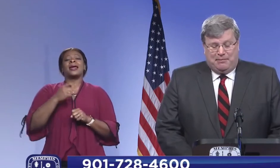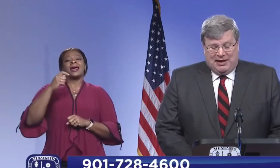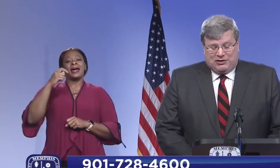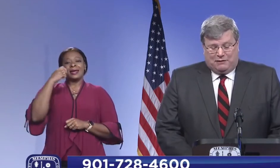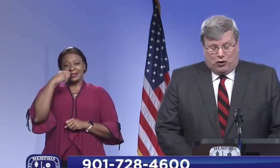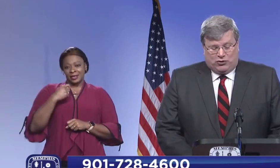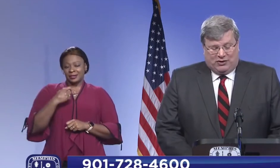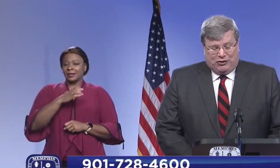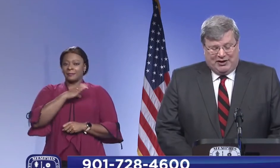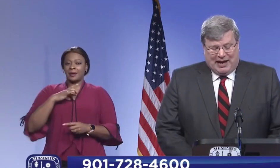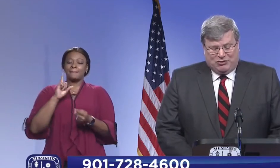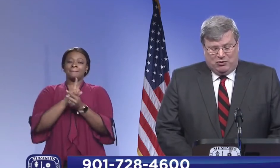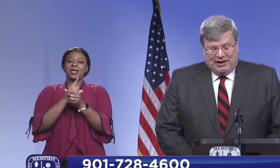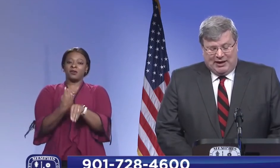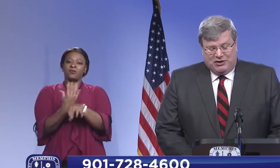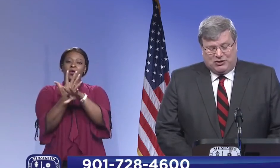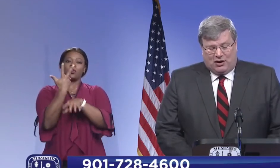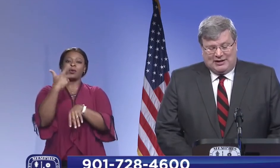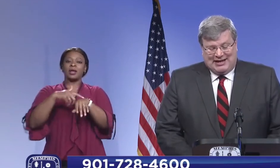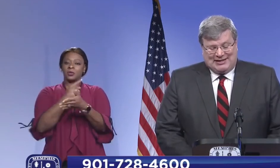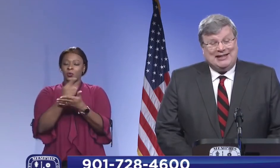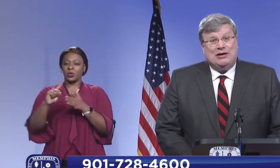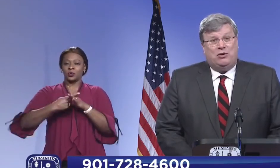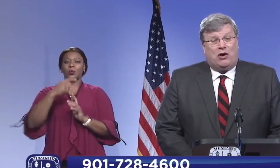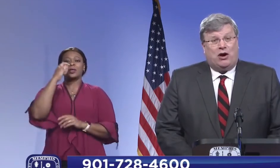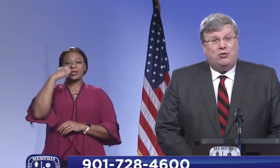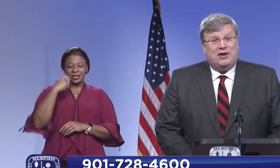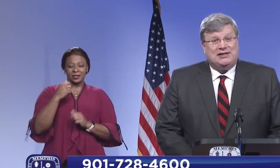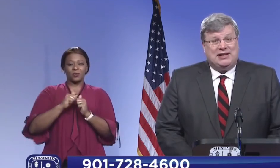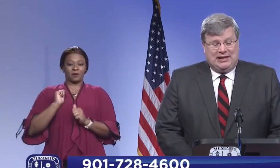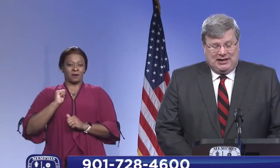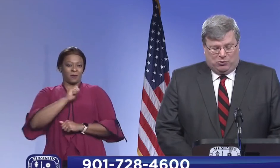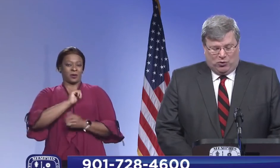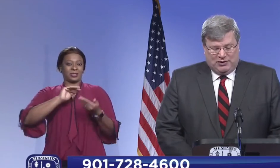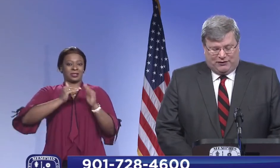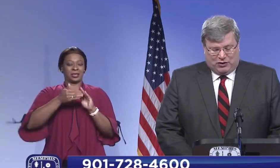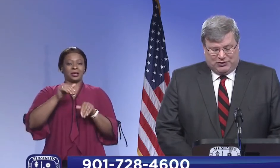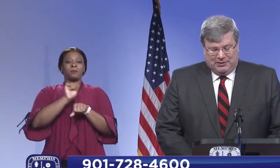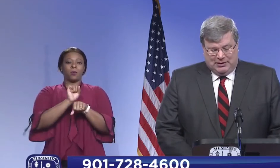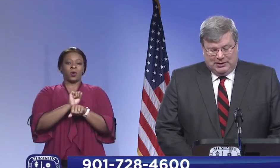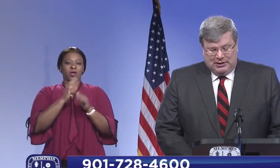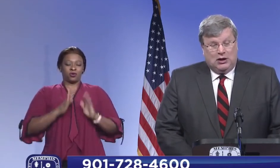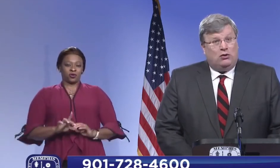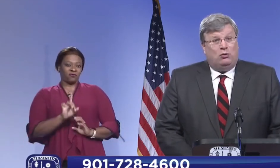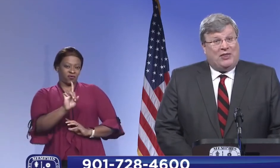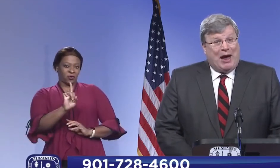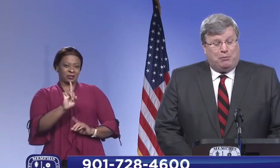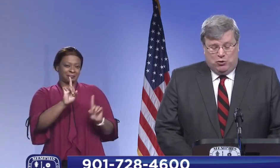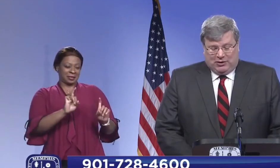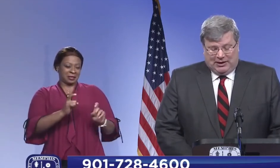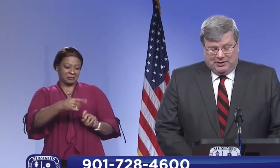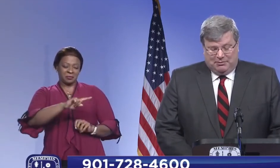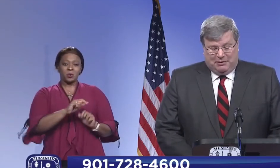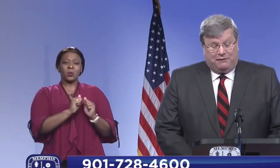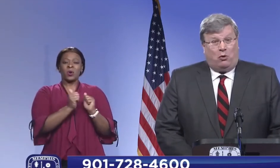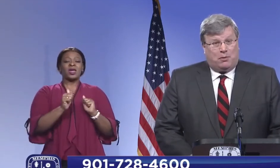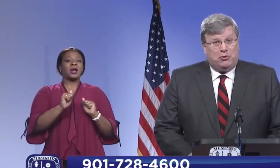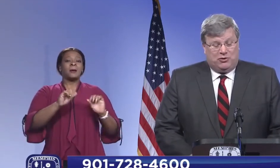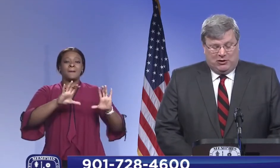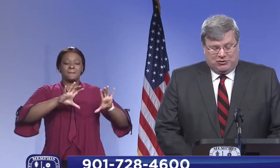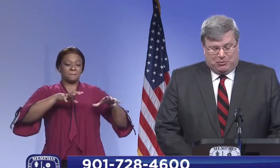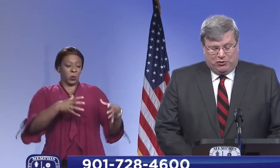that meets virtually 3 times a week, and we started testing with our own city employees first. Without pooling,